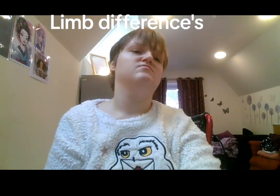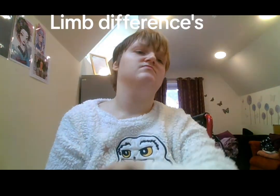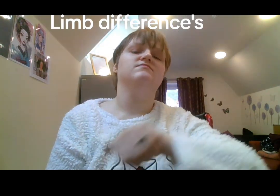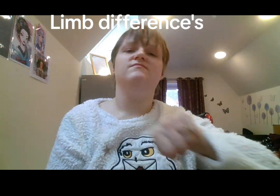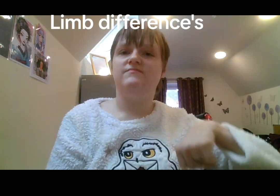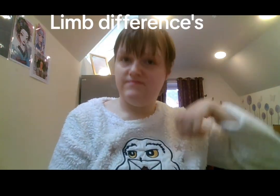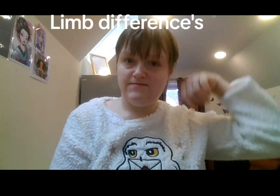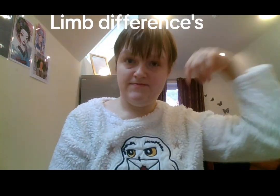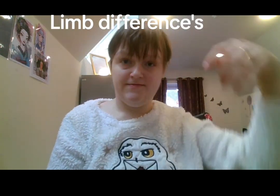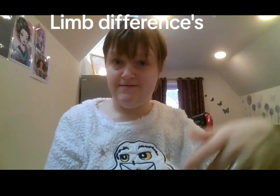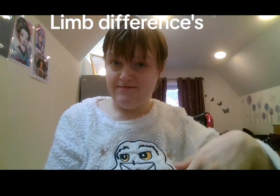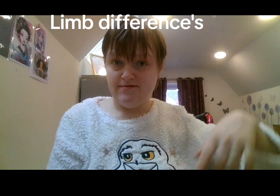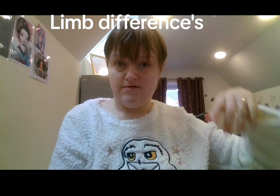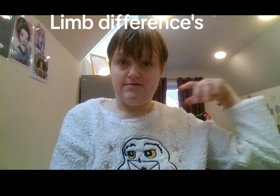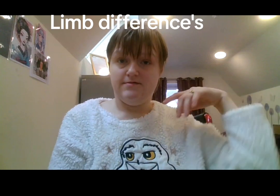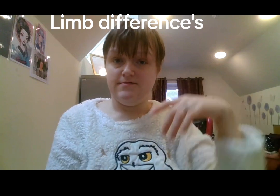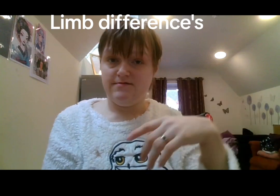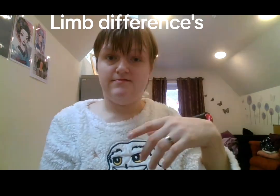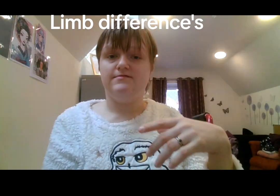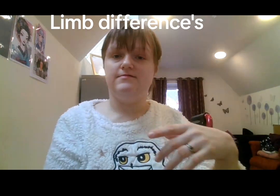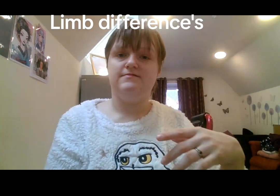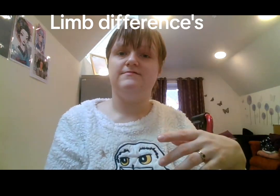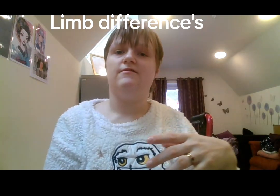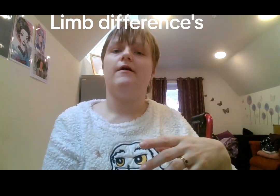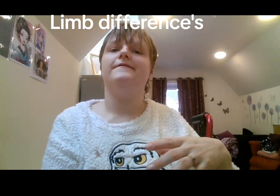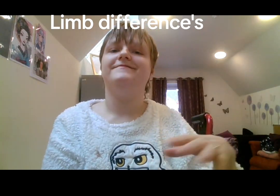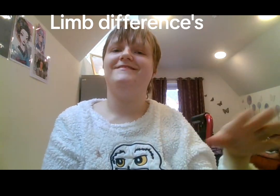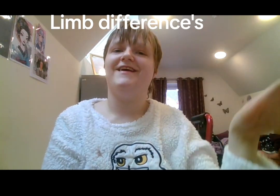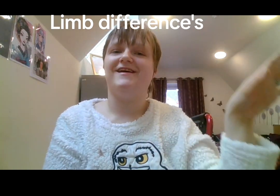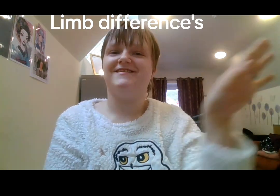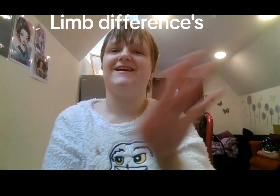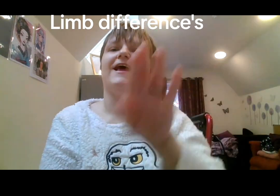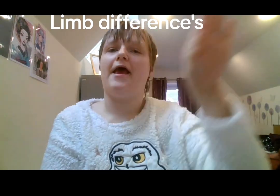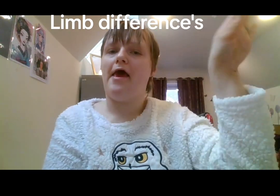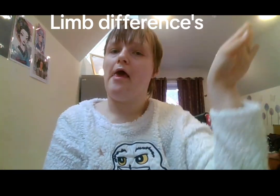you all soon on the next video that I do. Take care.